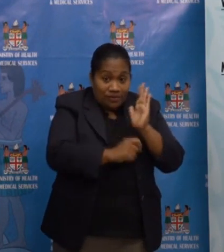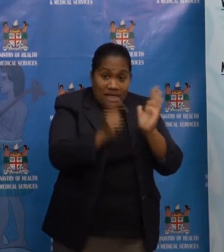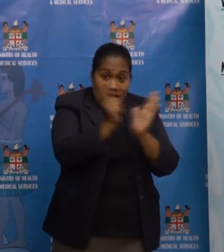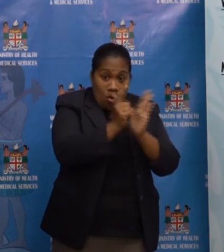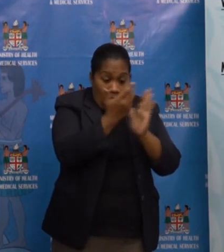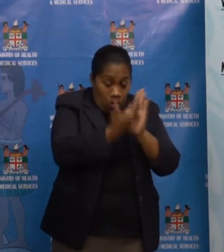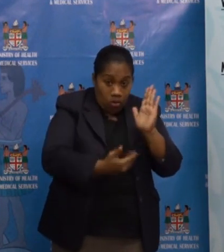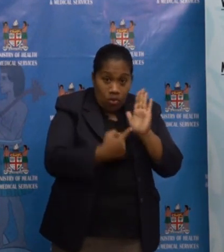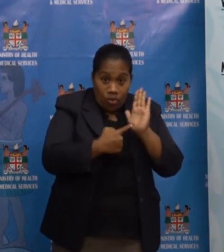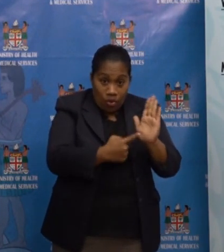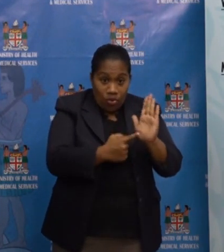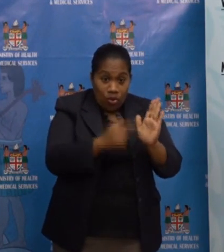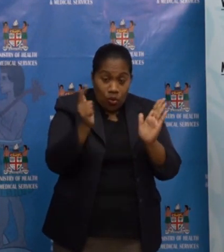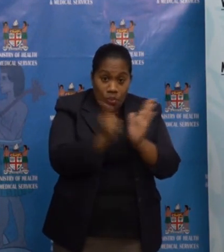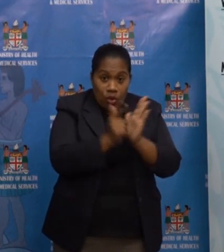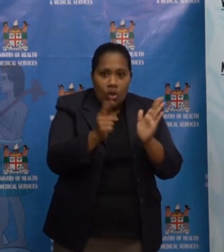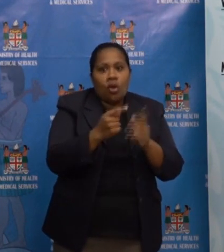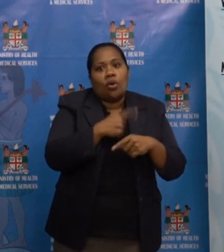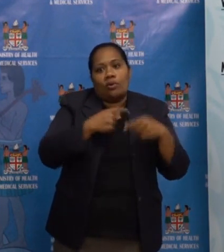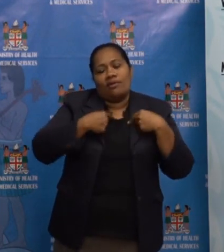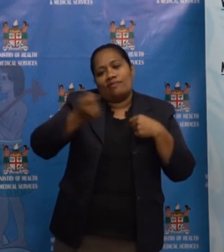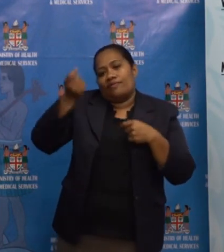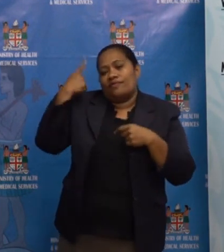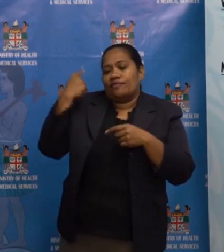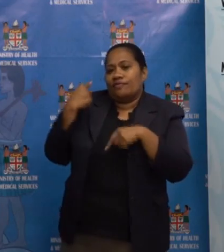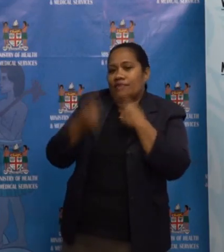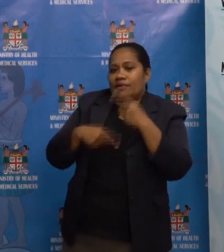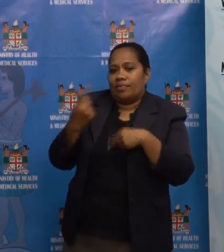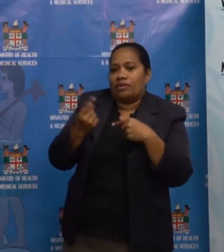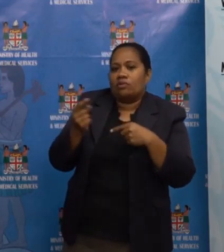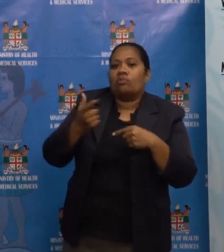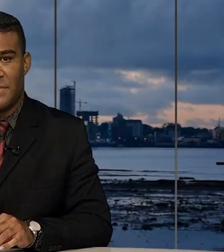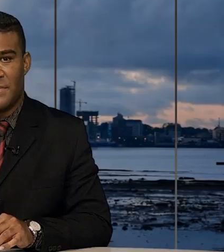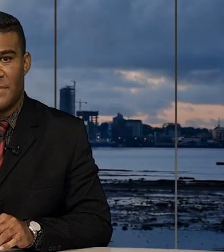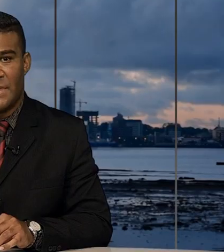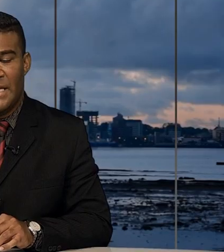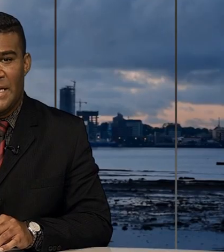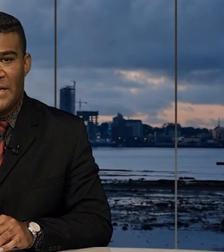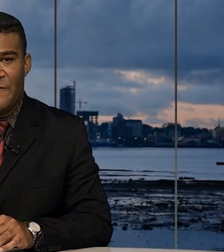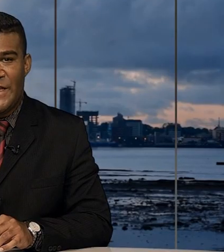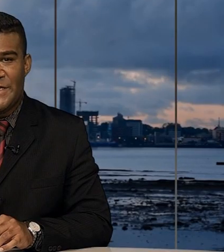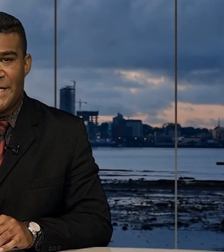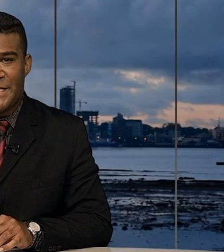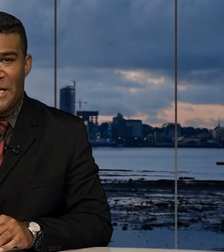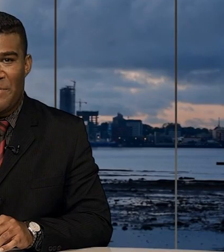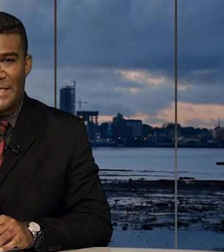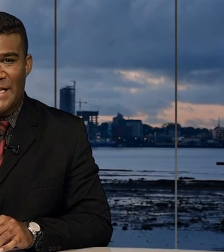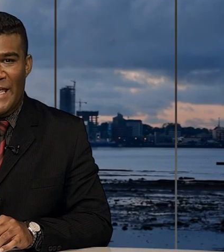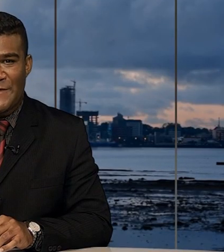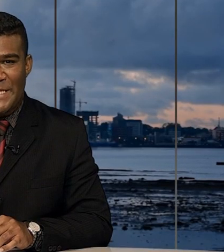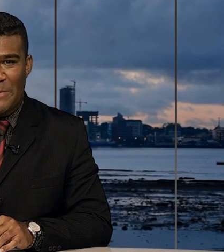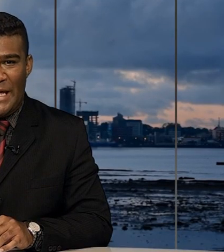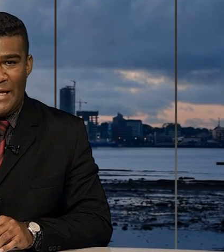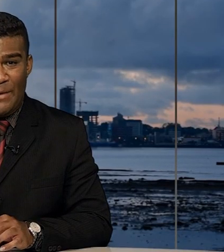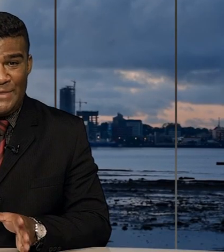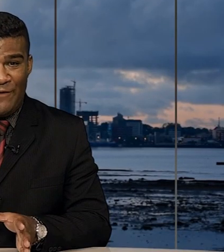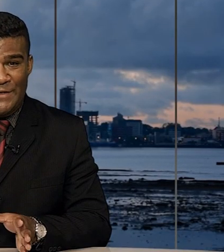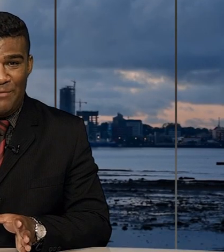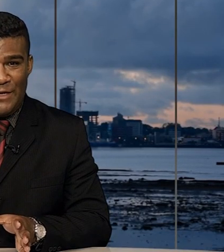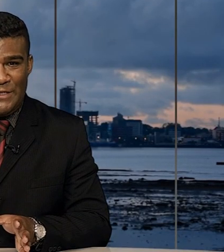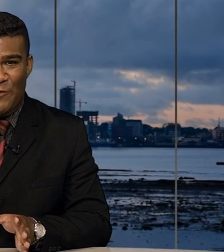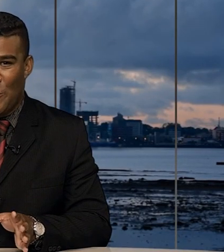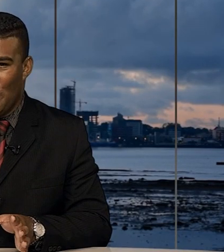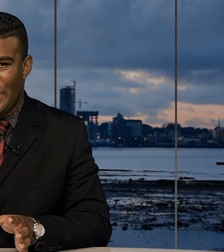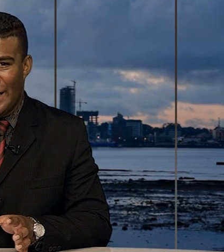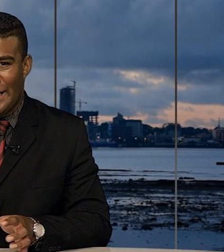We forget the medical agenda, we all try to bypass the law some way or the other. Fijians in Lambasa have stepped up safety